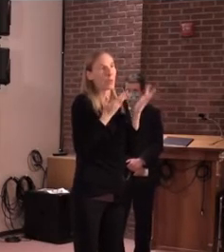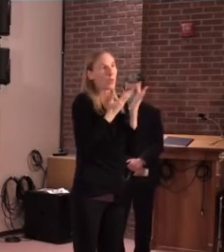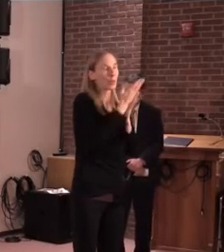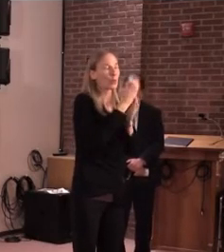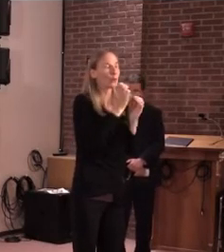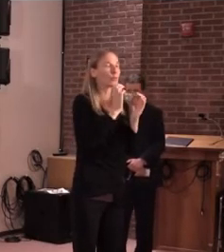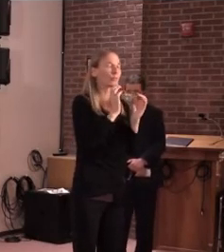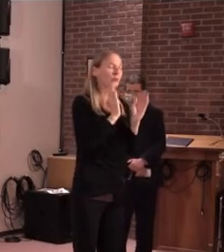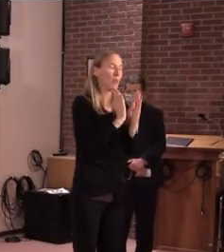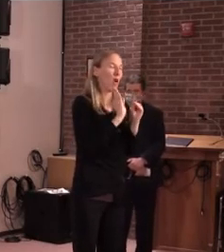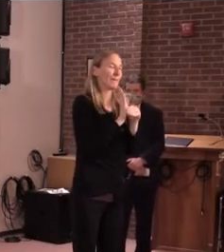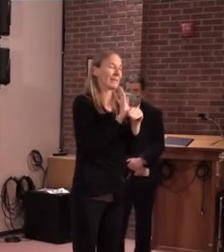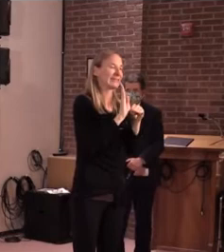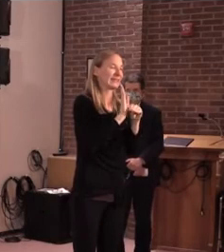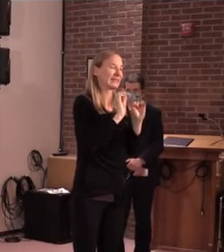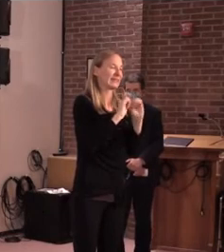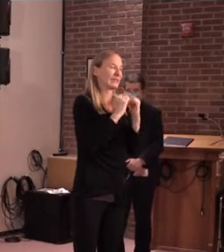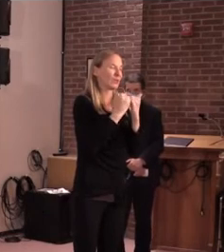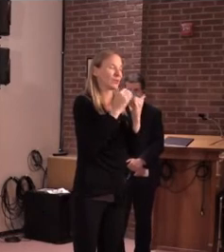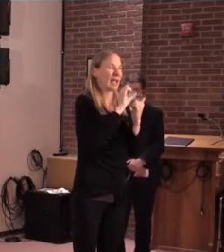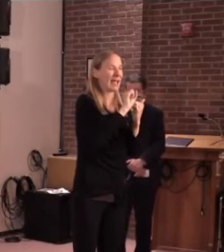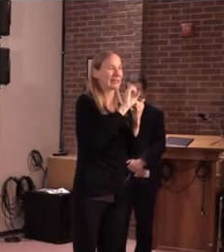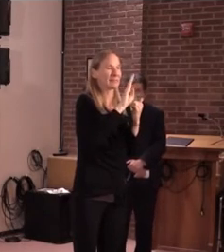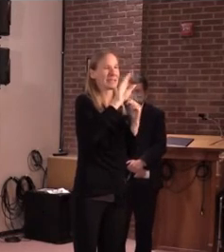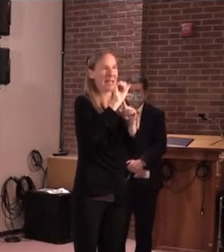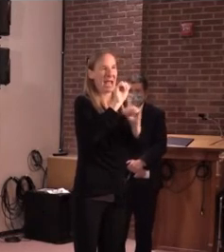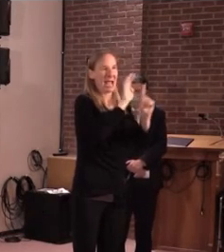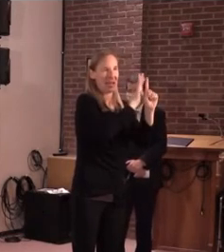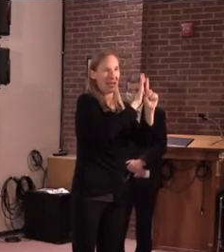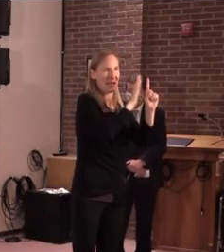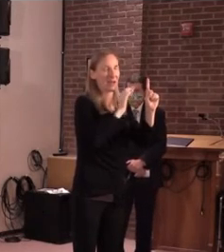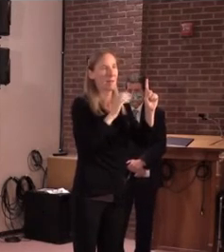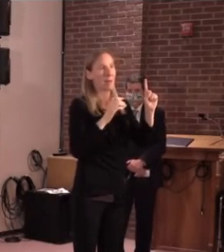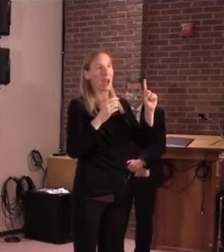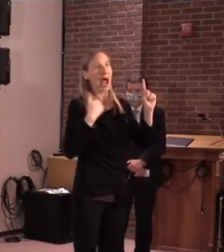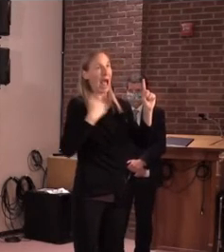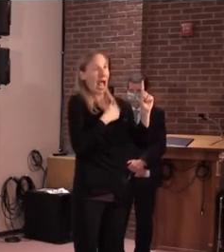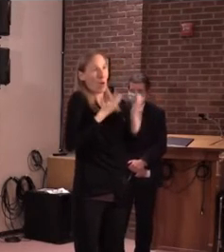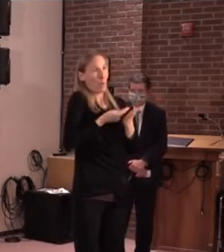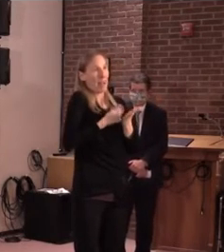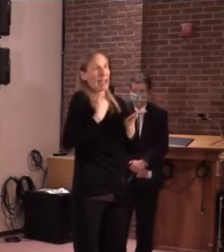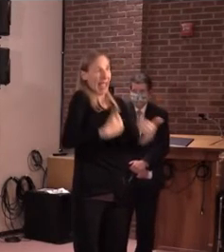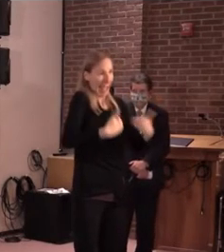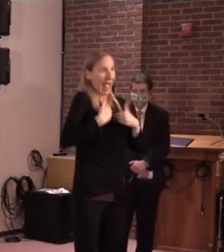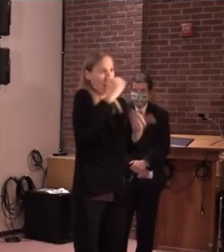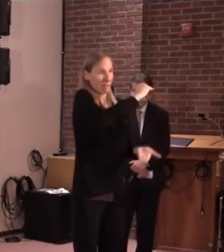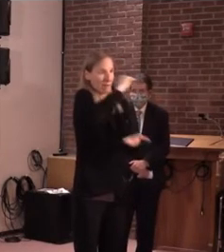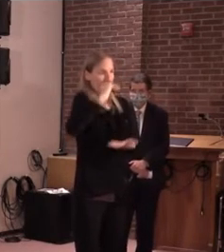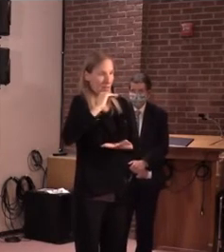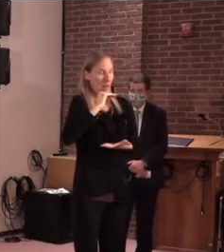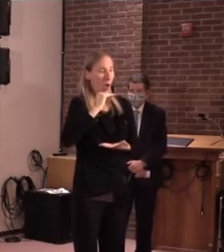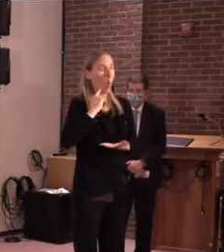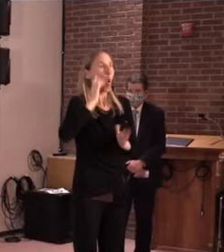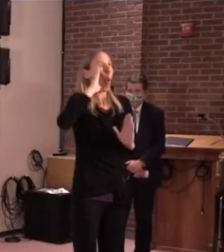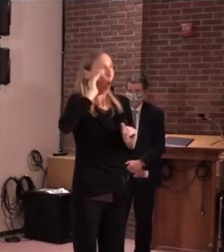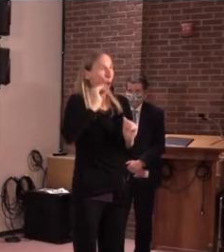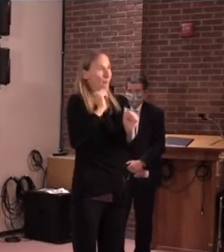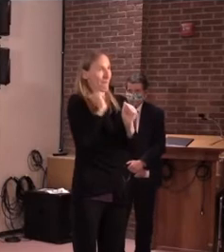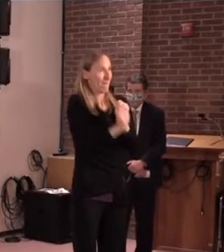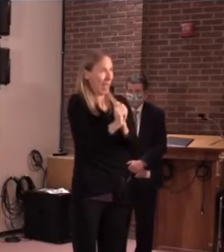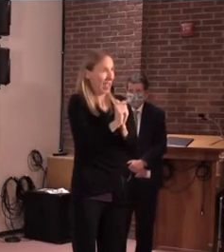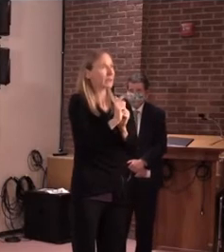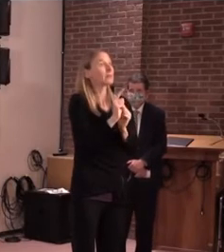and so forth. So our portion, we again hope to put this into the hands of Vermonters much